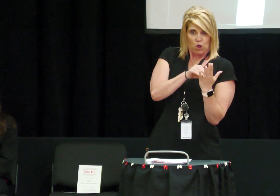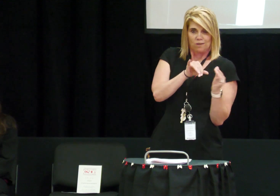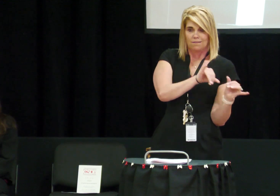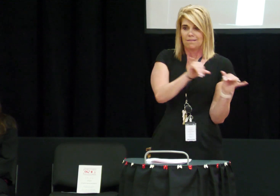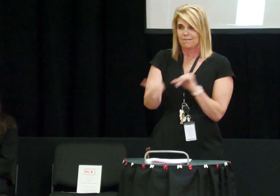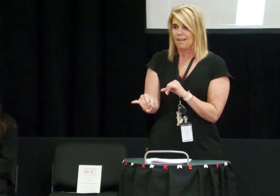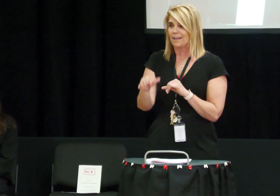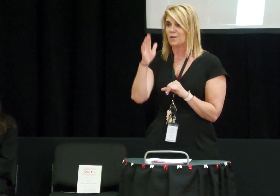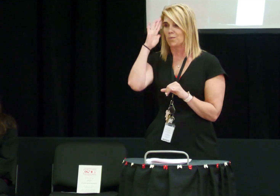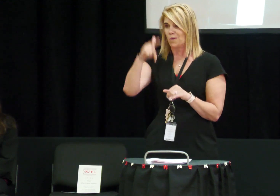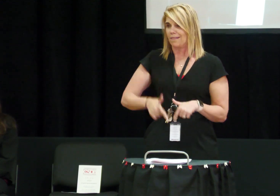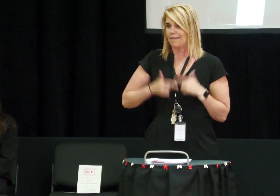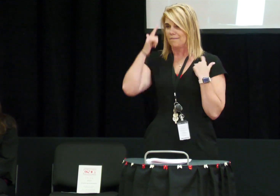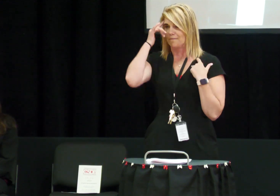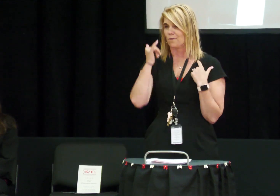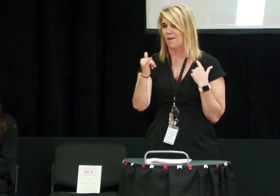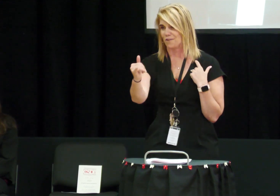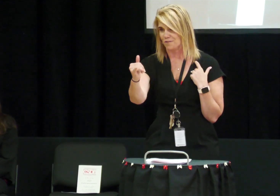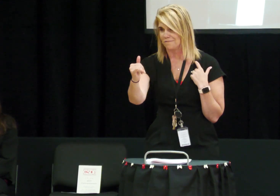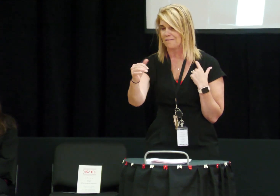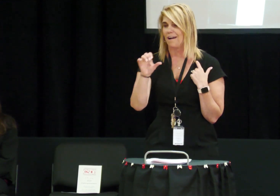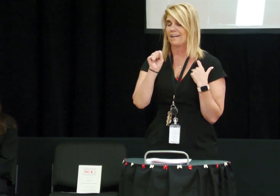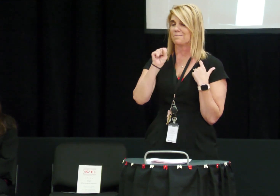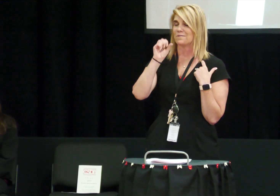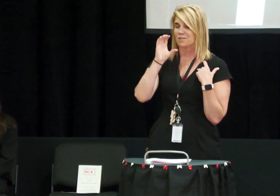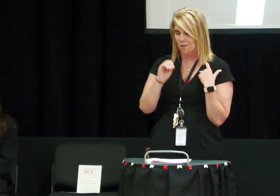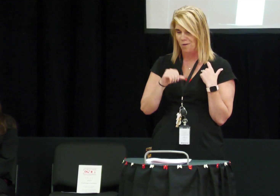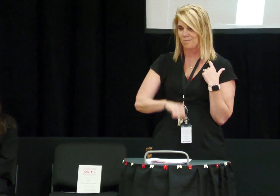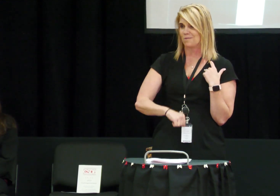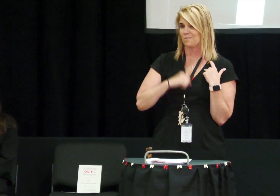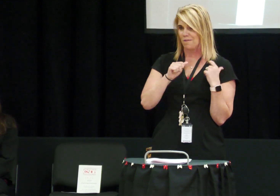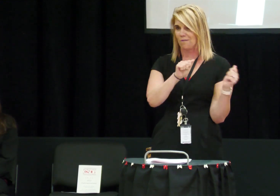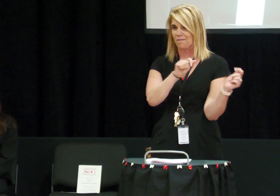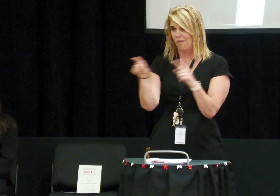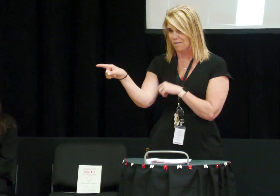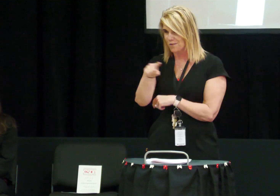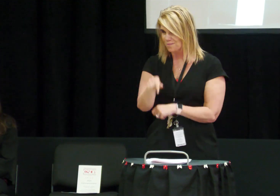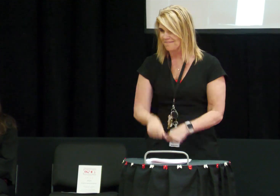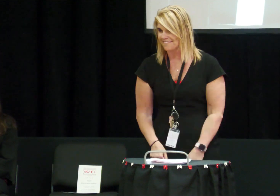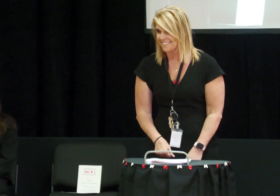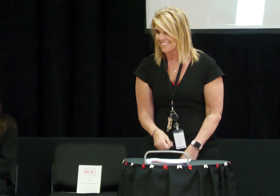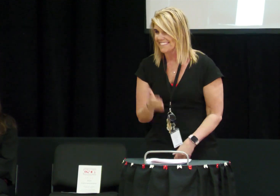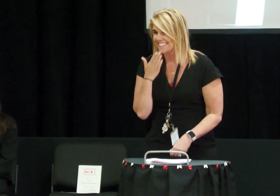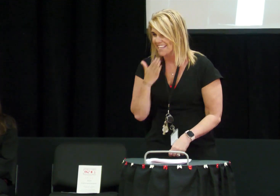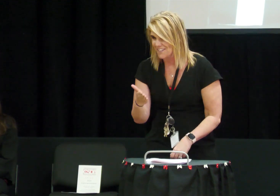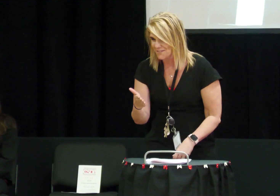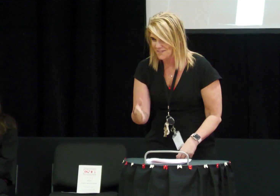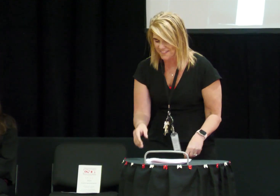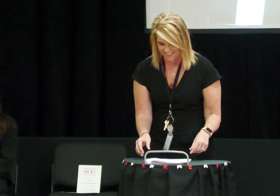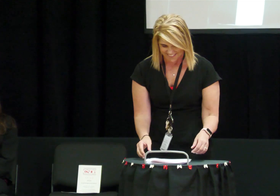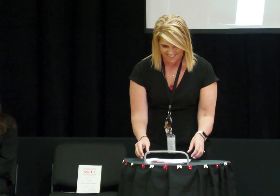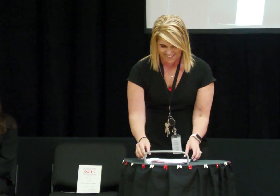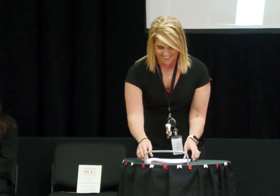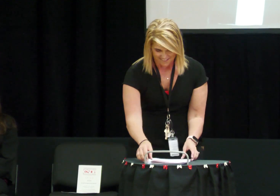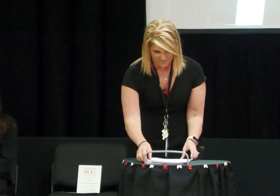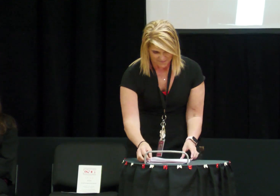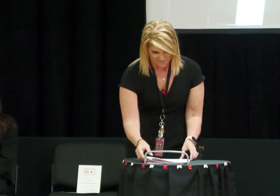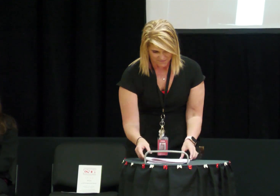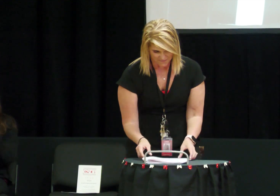I hope you learn as if you are to live forever. I am proud of each and every one of you. Thank you,